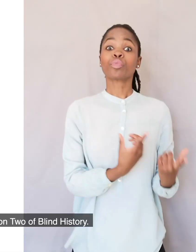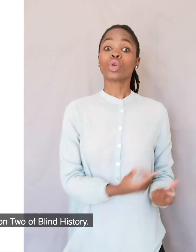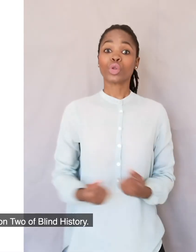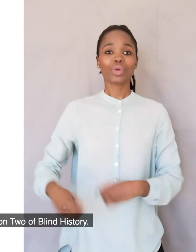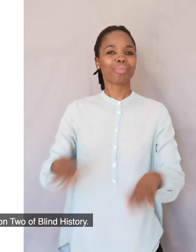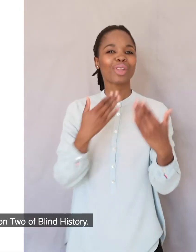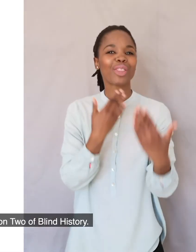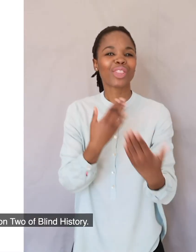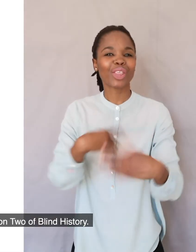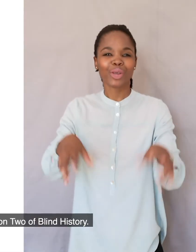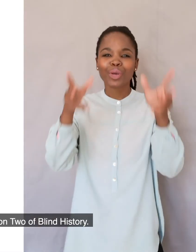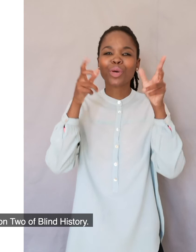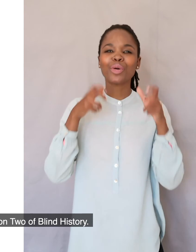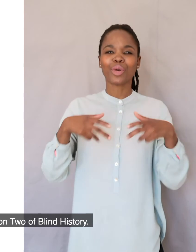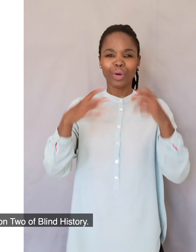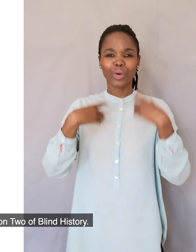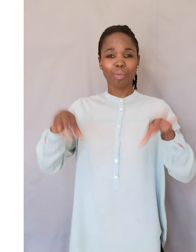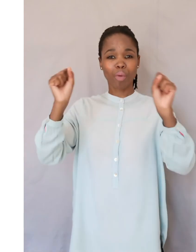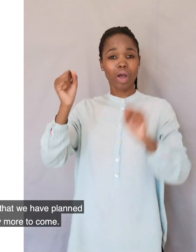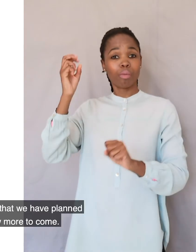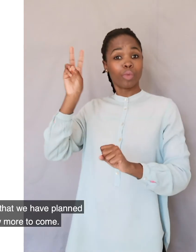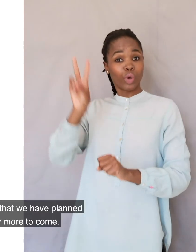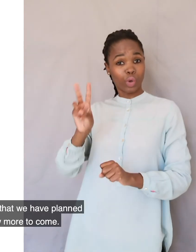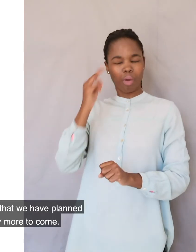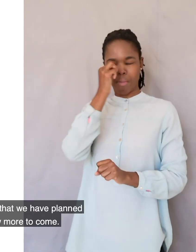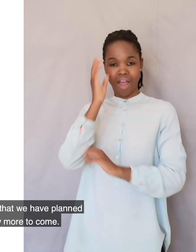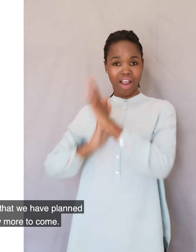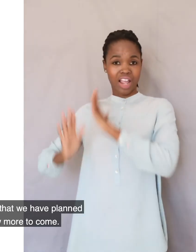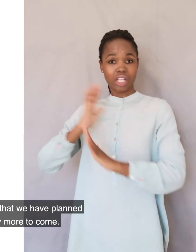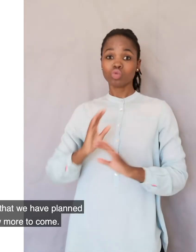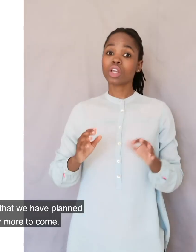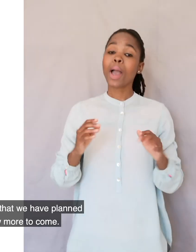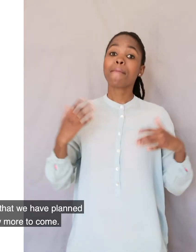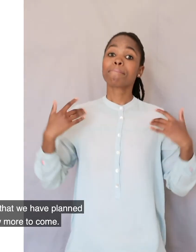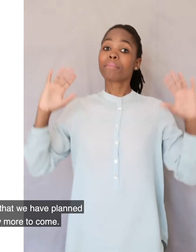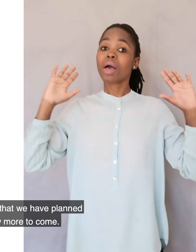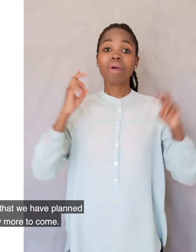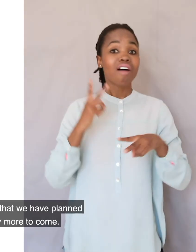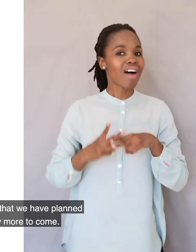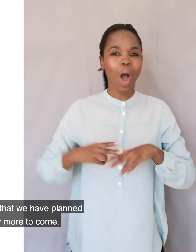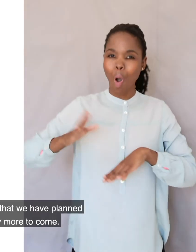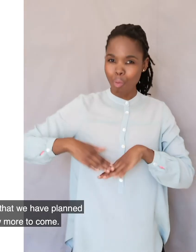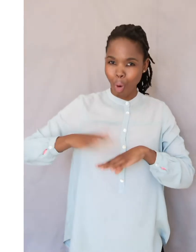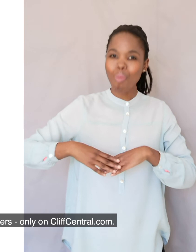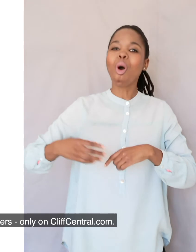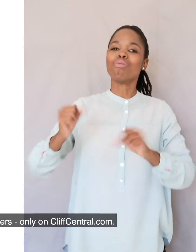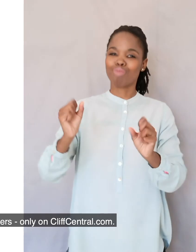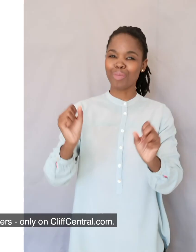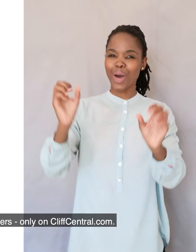Thank you for listening to Season 2 of Blind History. This is one of the many episodes that we have planned for you, and there are plenty more to